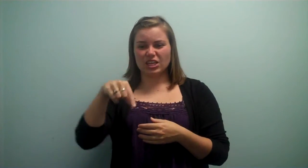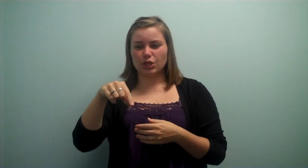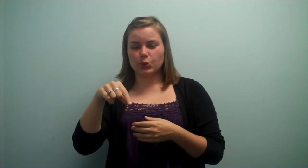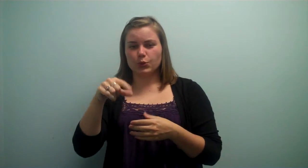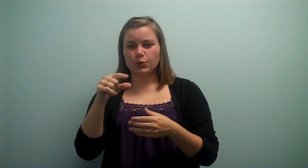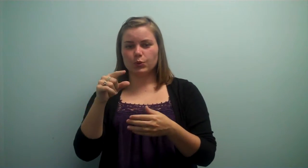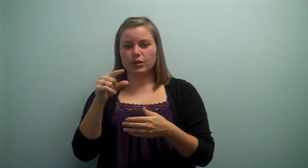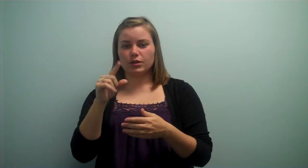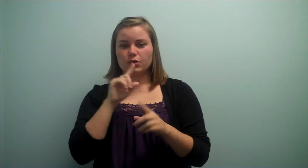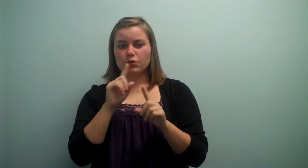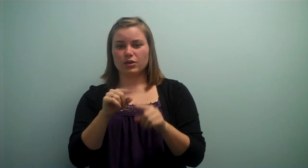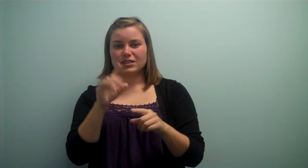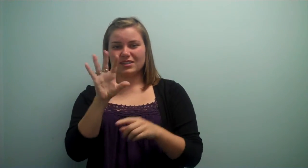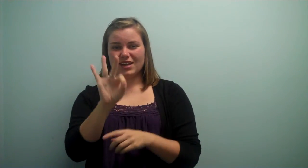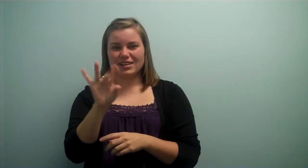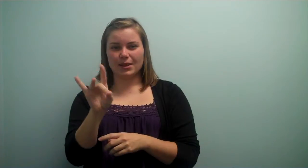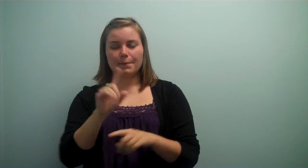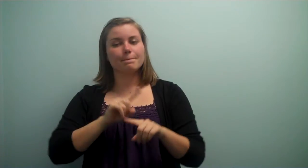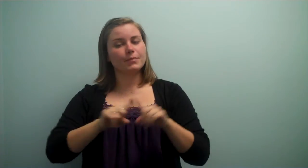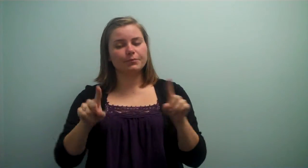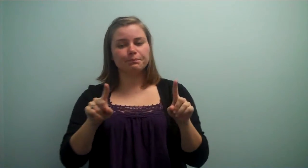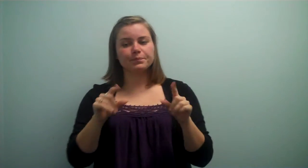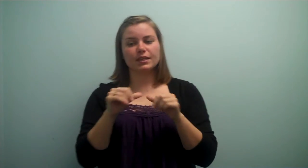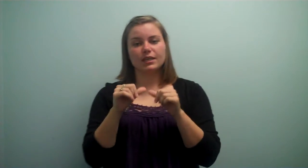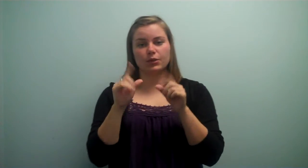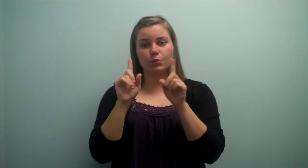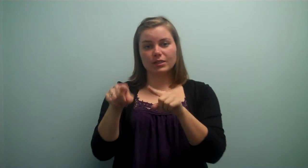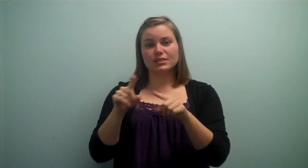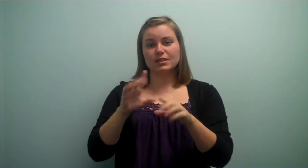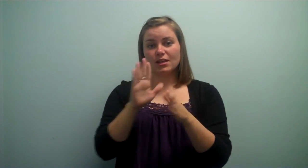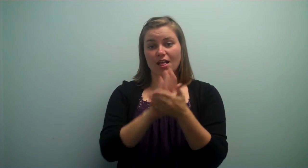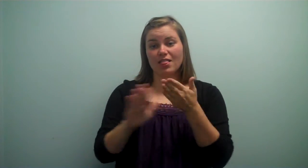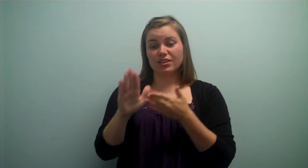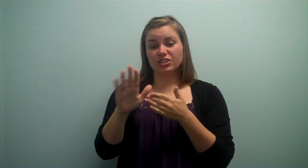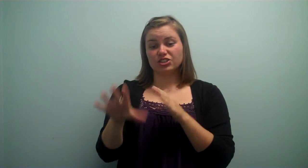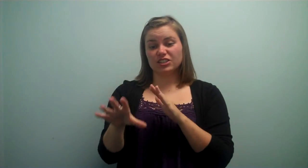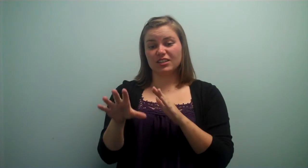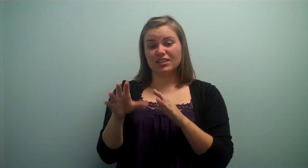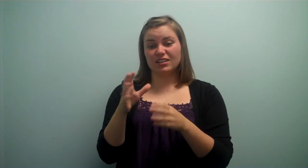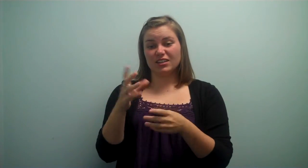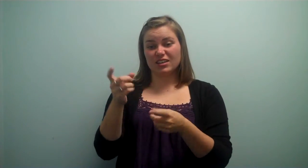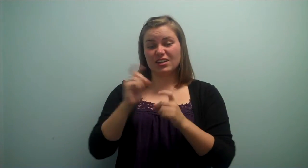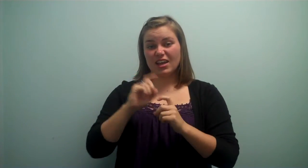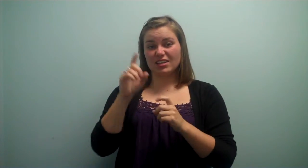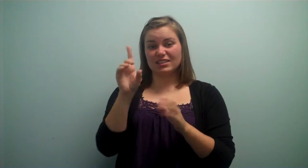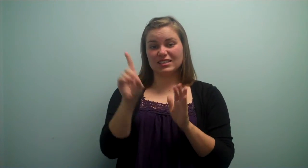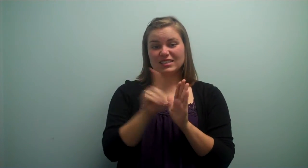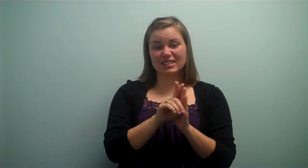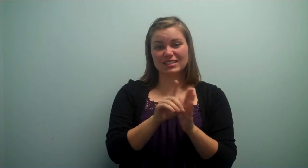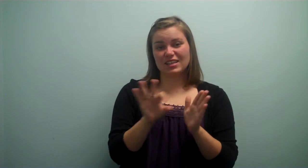go to college. His first term he received D's and F's. His second term was no